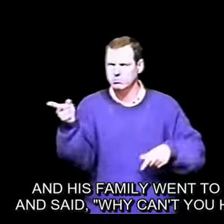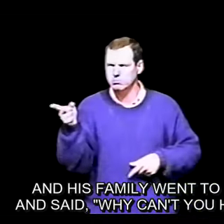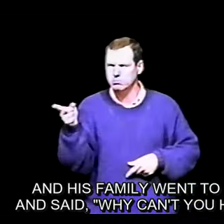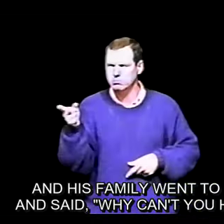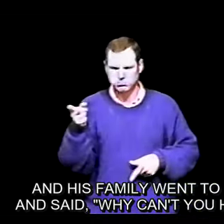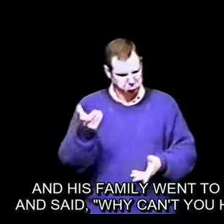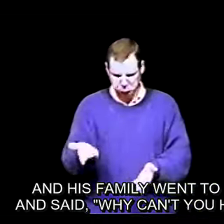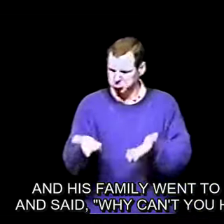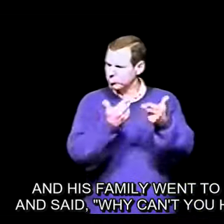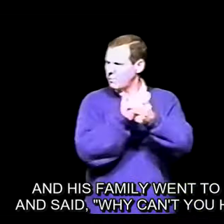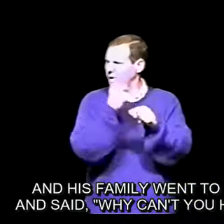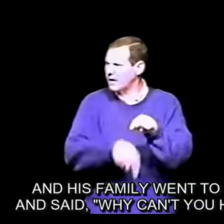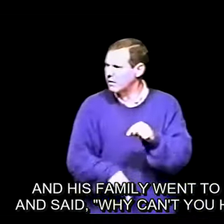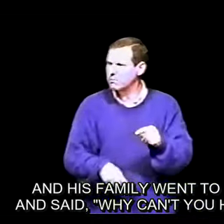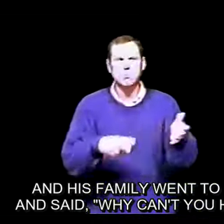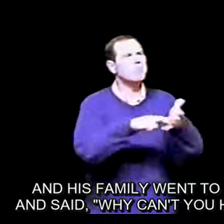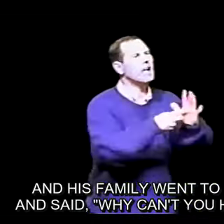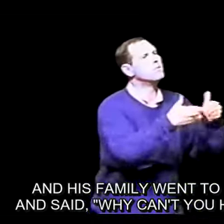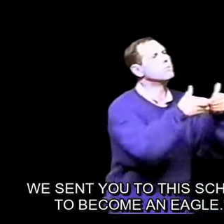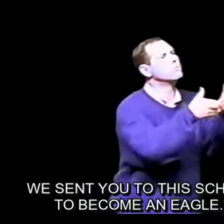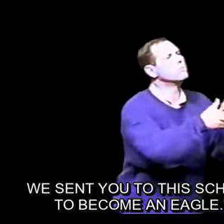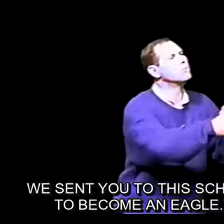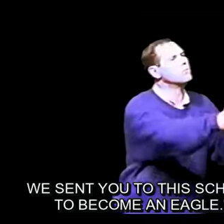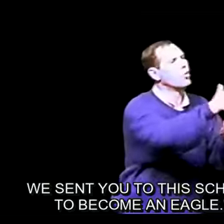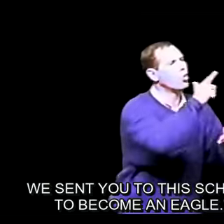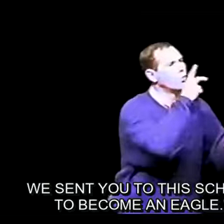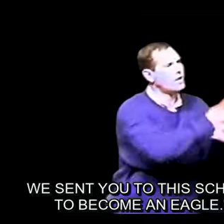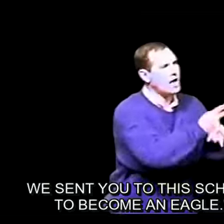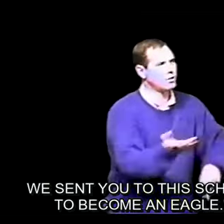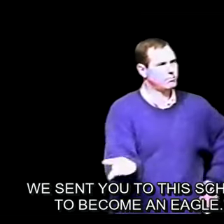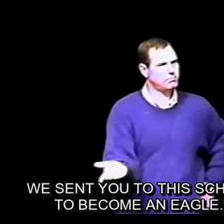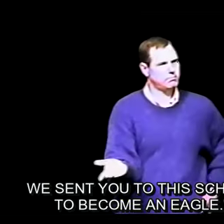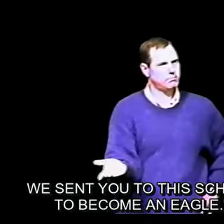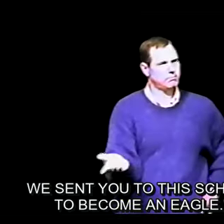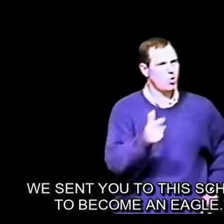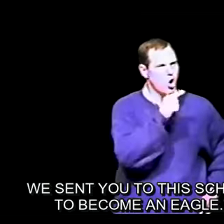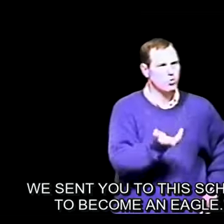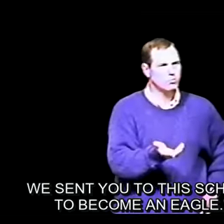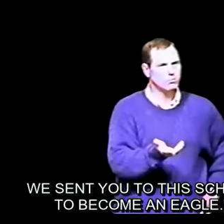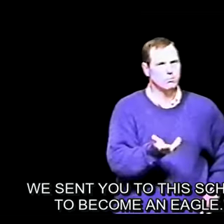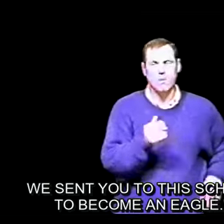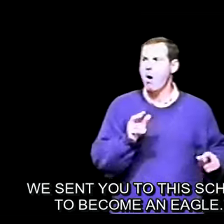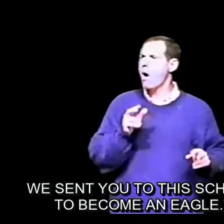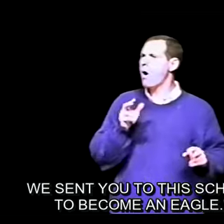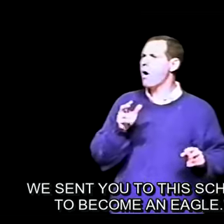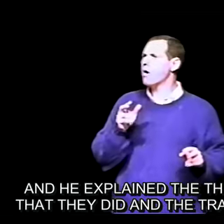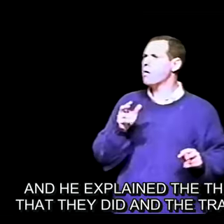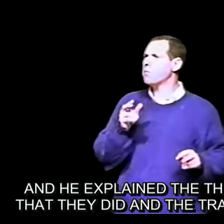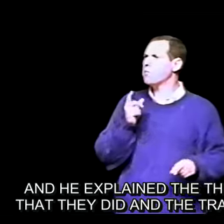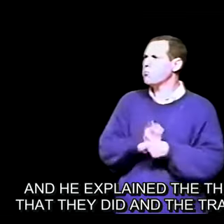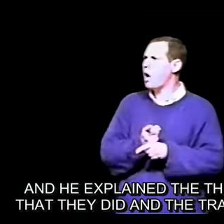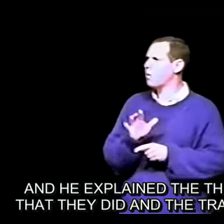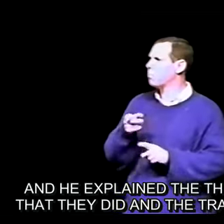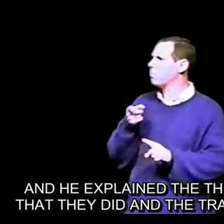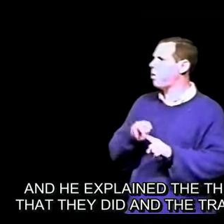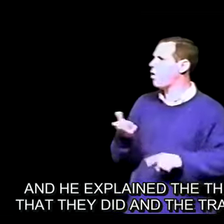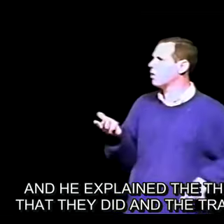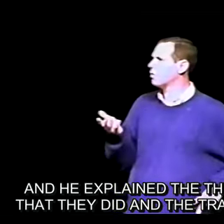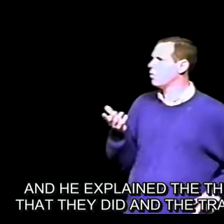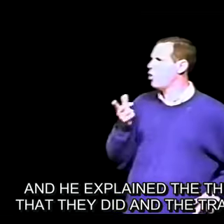why can't you hunt? We sent you to this school to become an eagle. And he explained the things that they